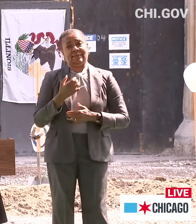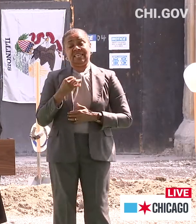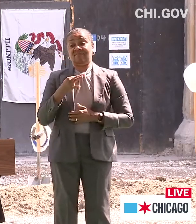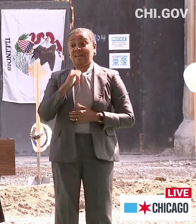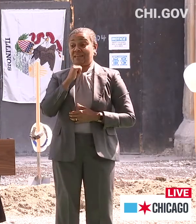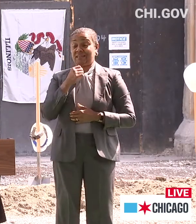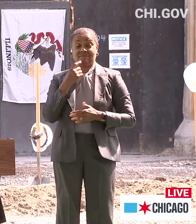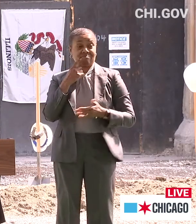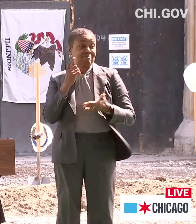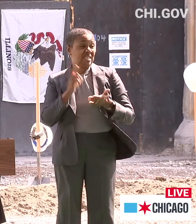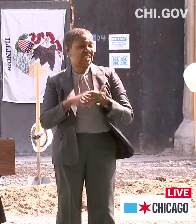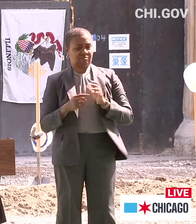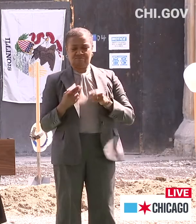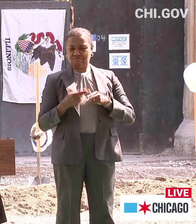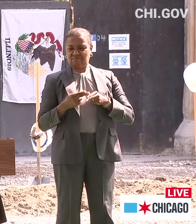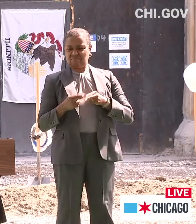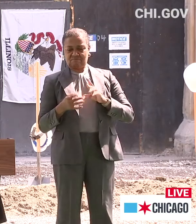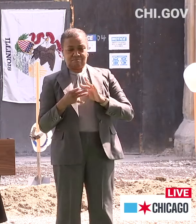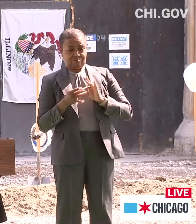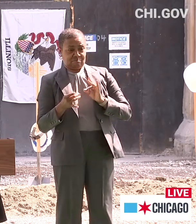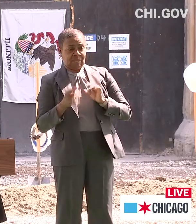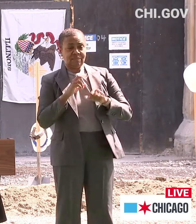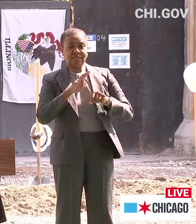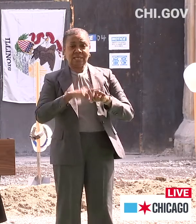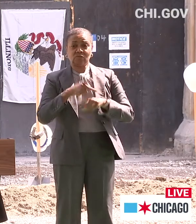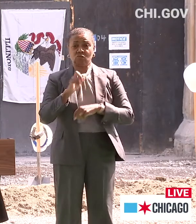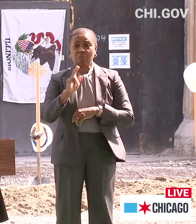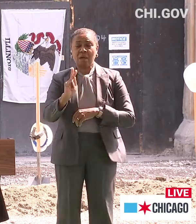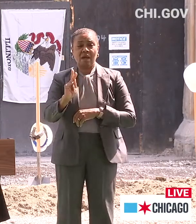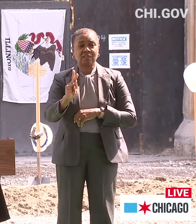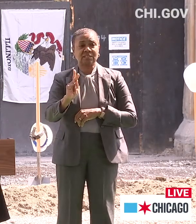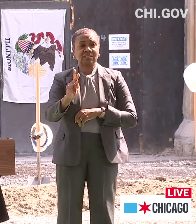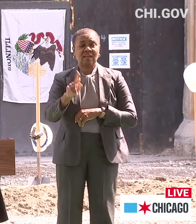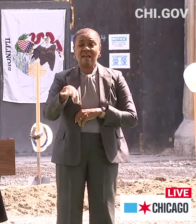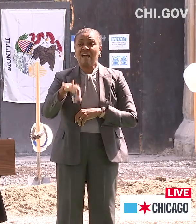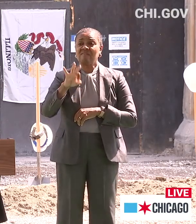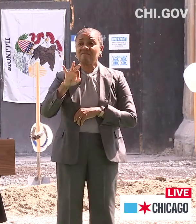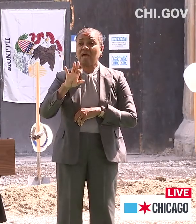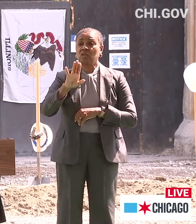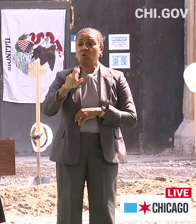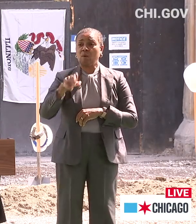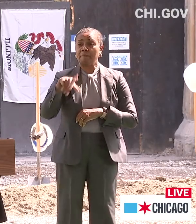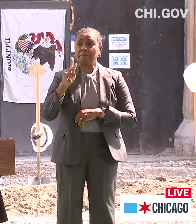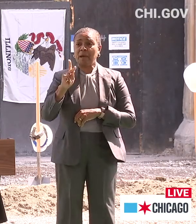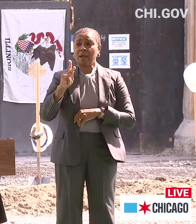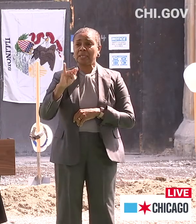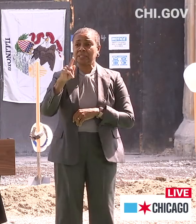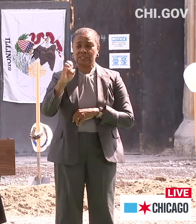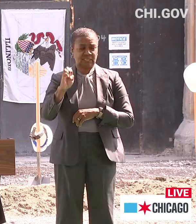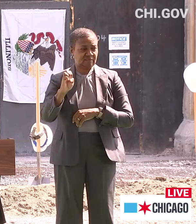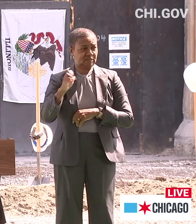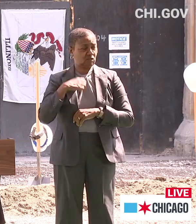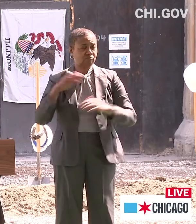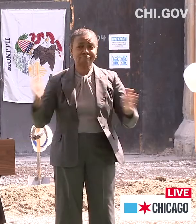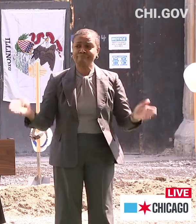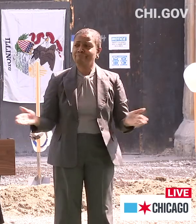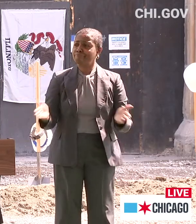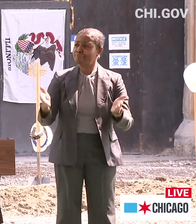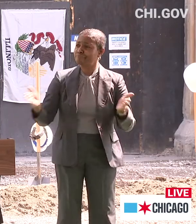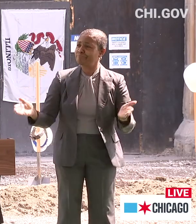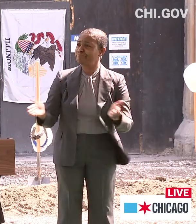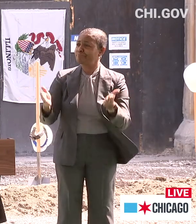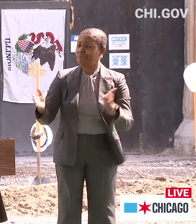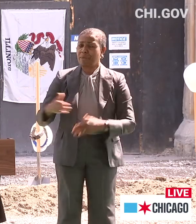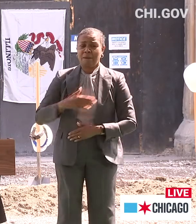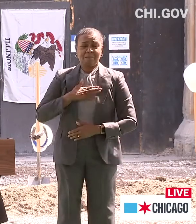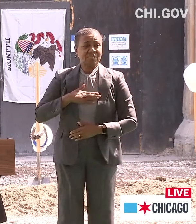didn't mention briefly the National Parks Find Your Park initiative. And so with that, I encourage everybody to find your